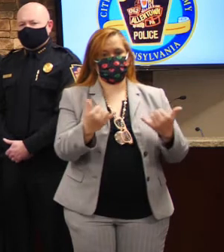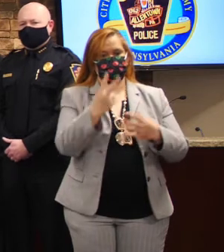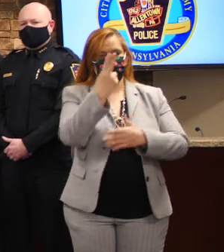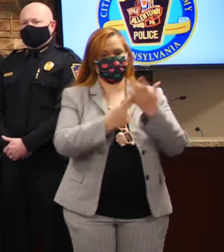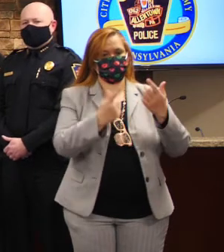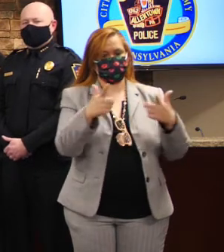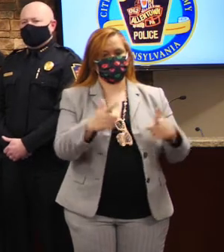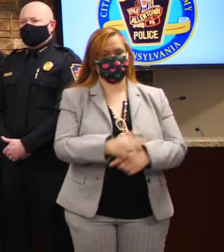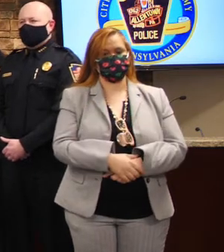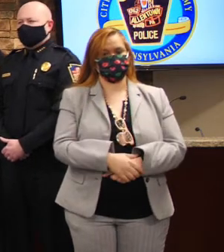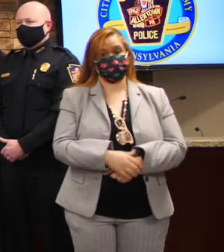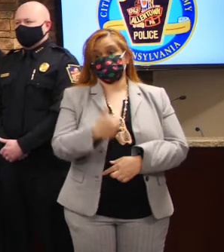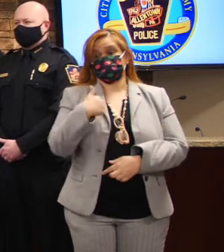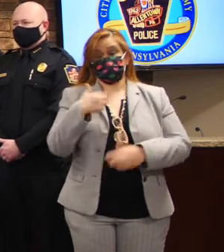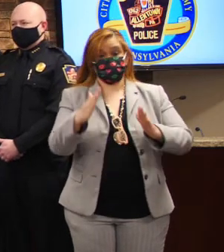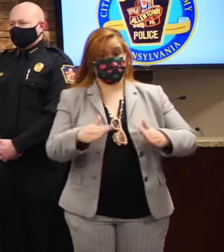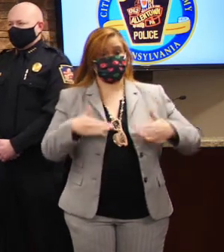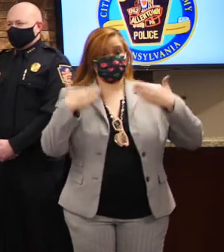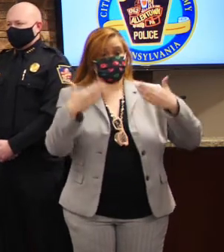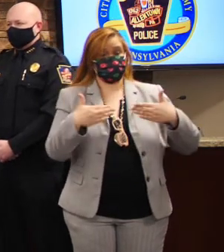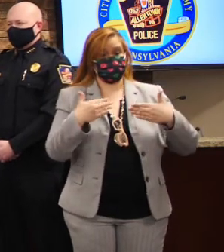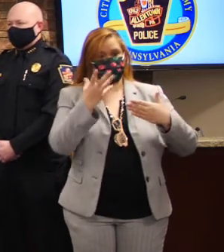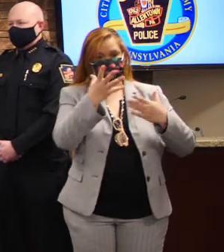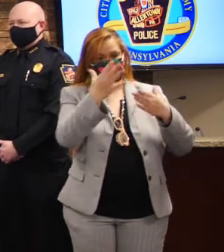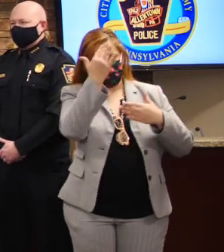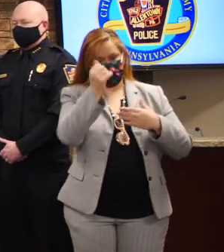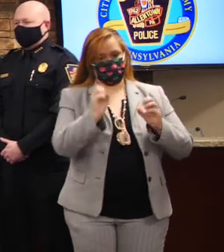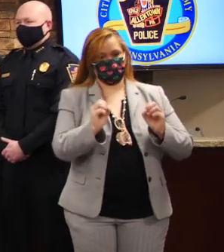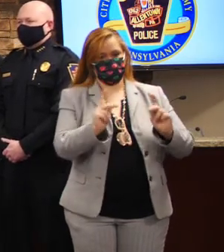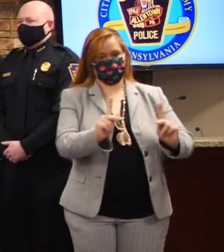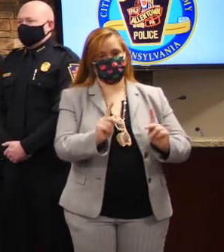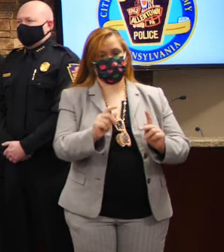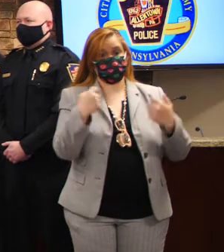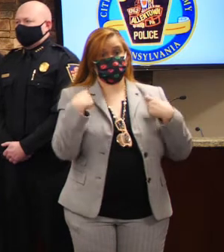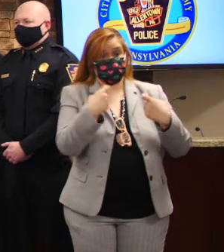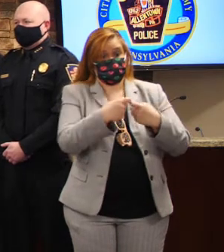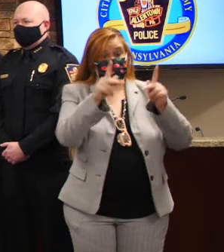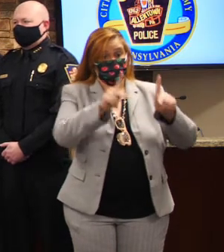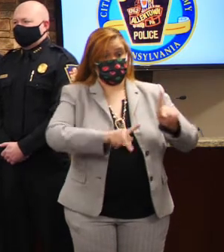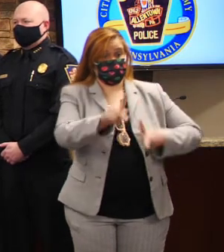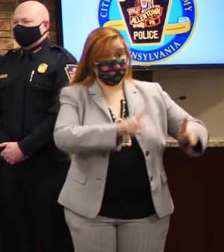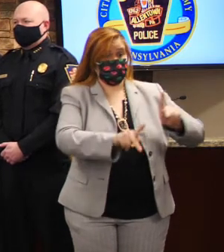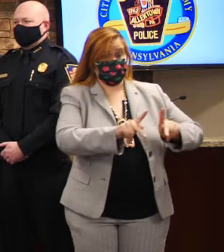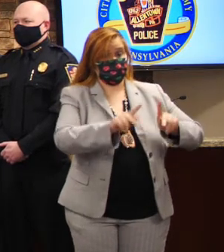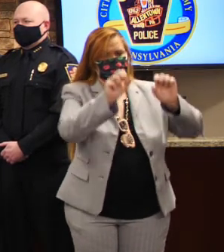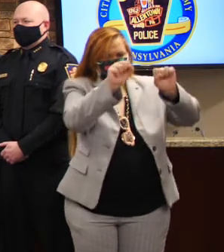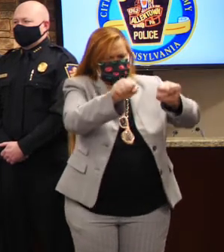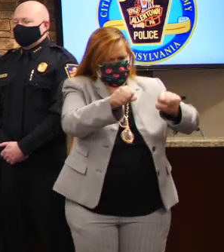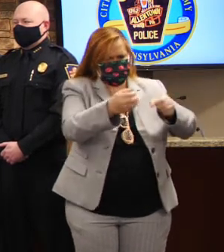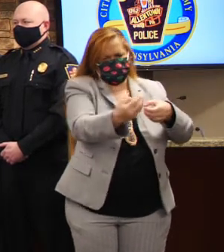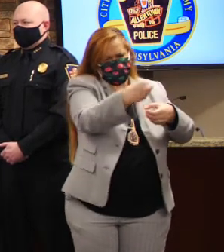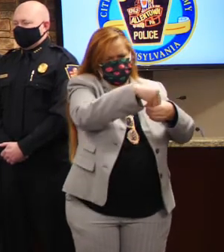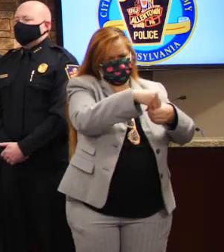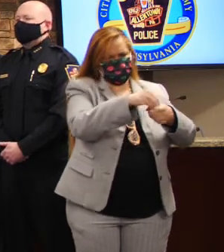barrier. Allowing the Citizen Academy to now include Spanish speakers will be crucial to bridging